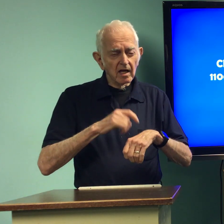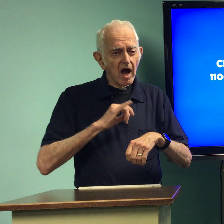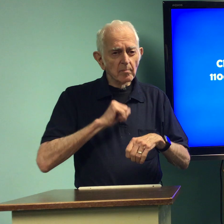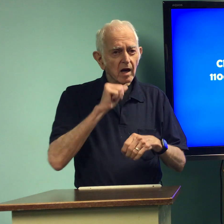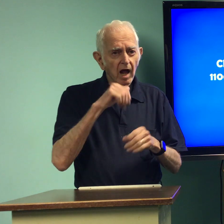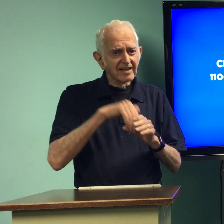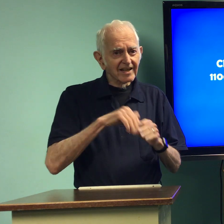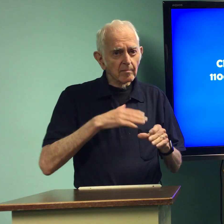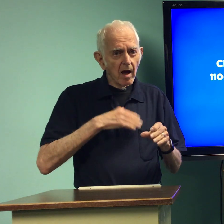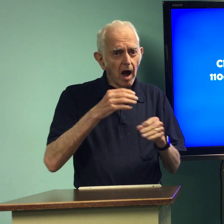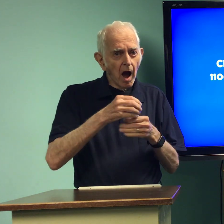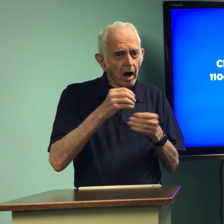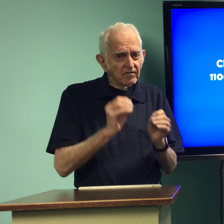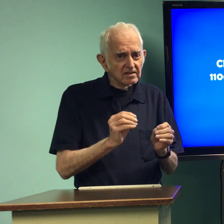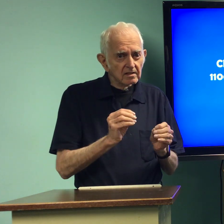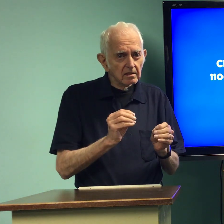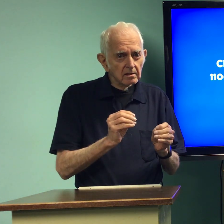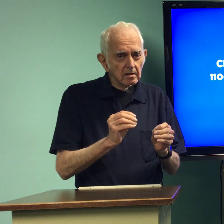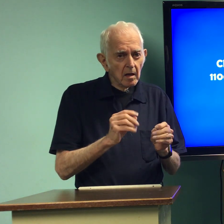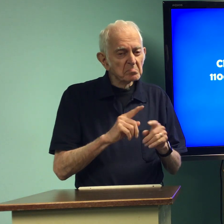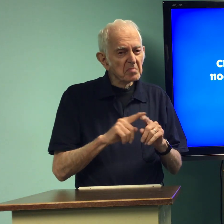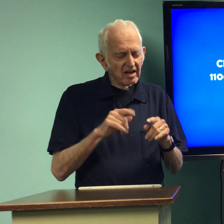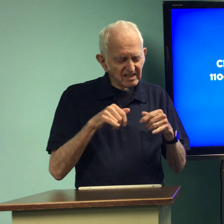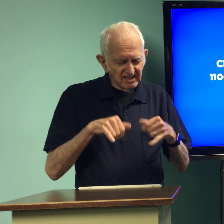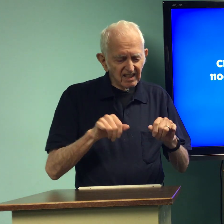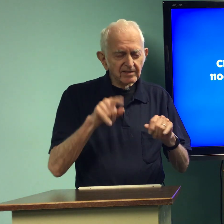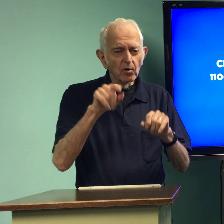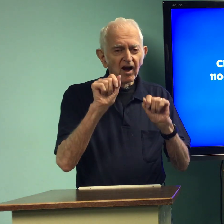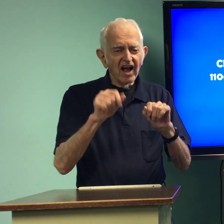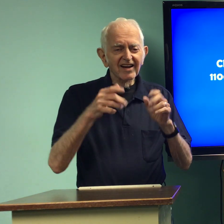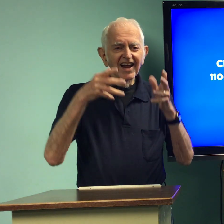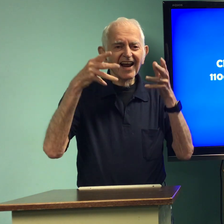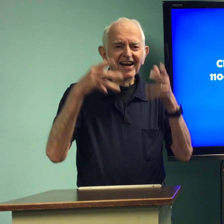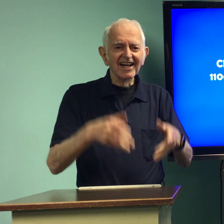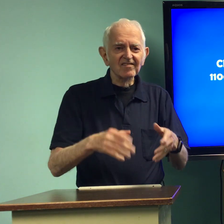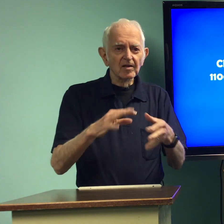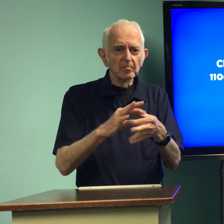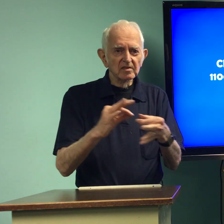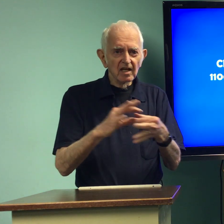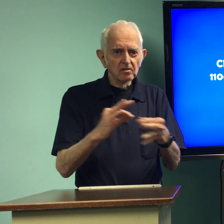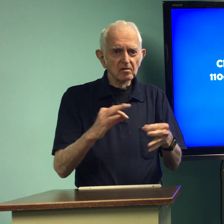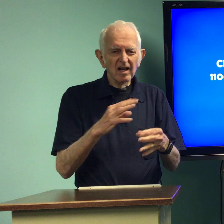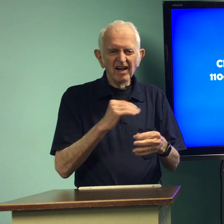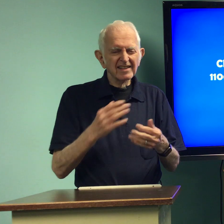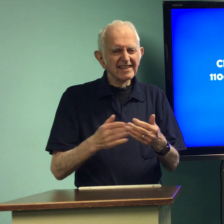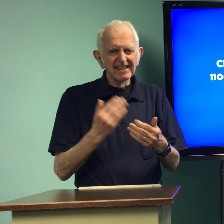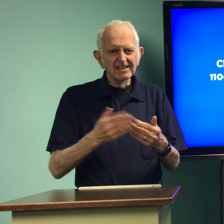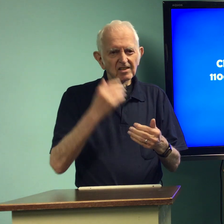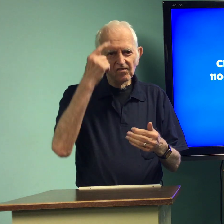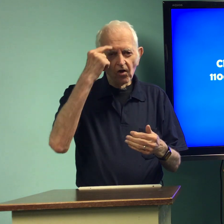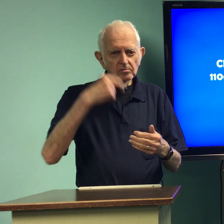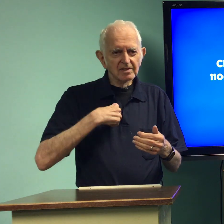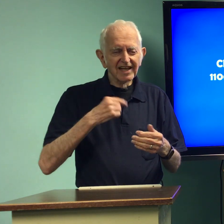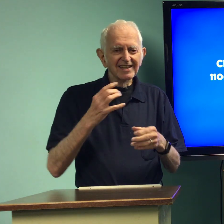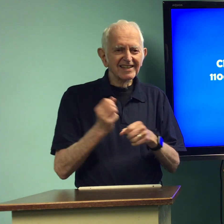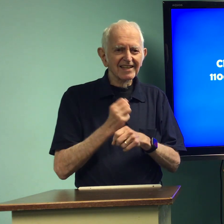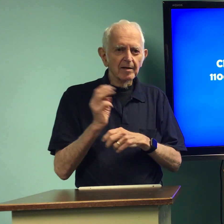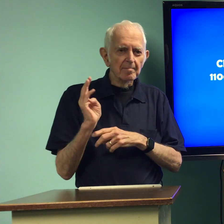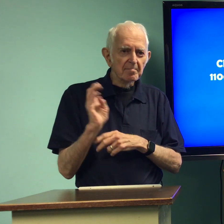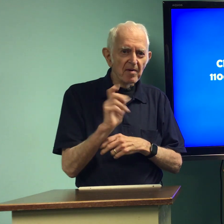Many times, I'm not in my office, but still you can leave a message. And it's easy for me to